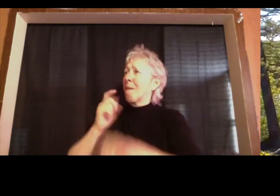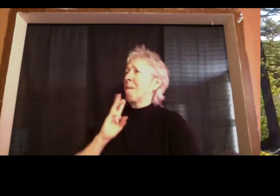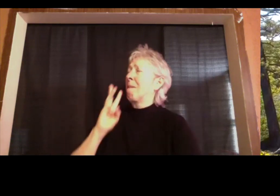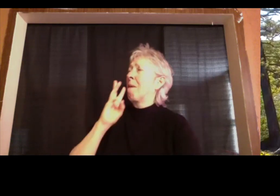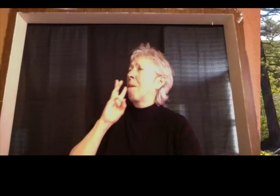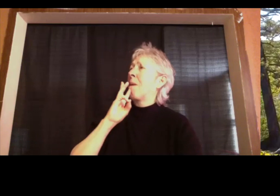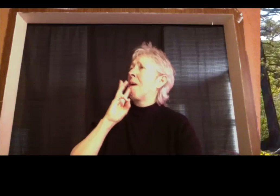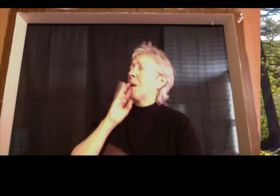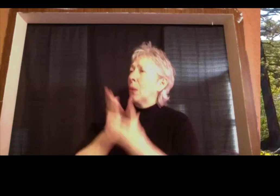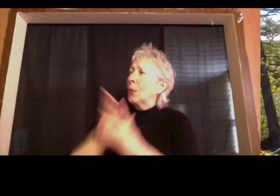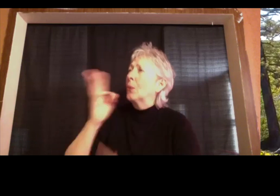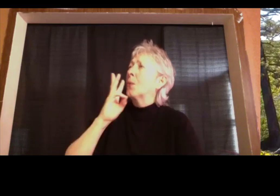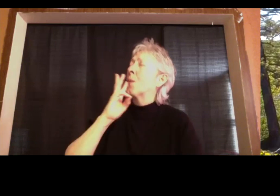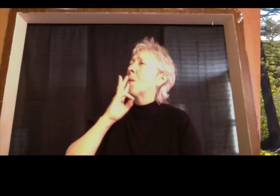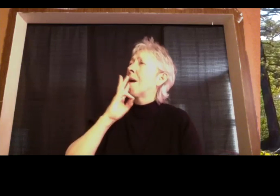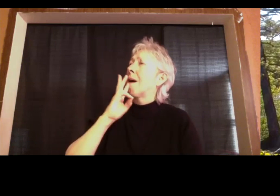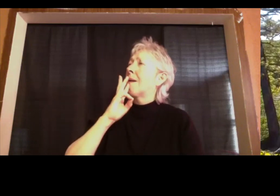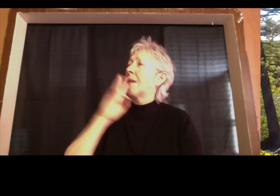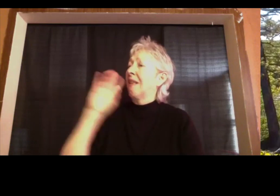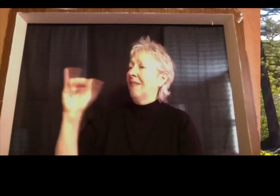and raising us to new life.